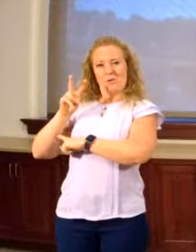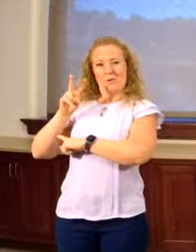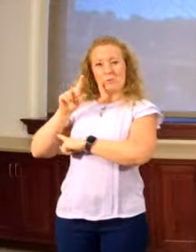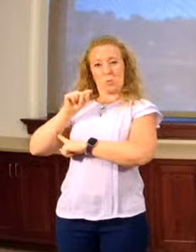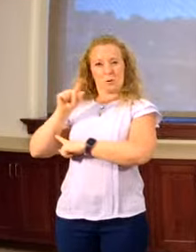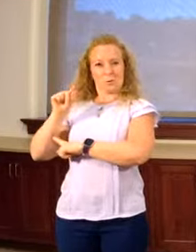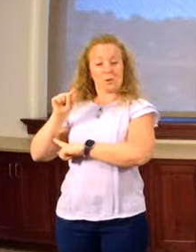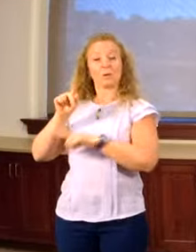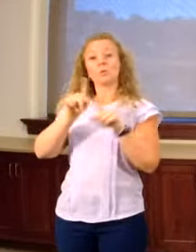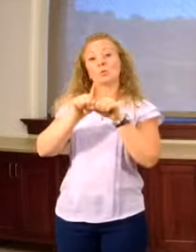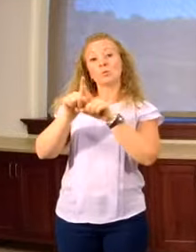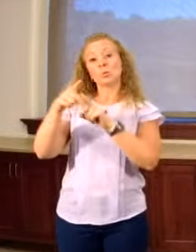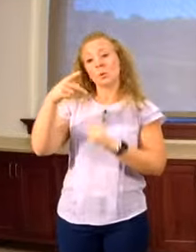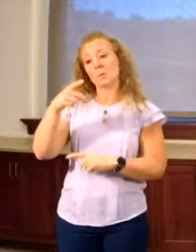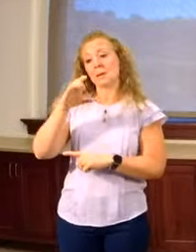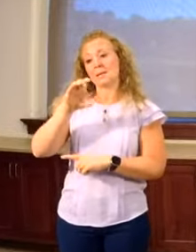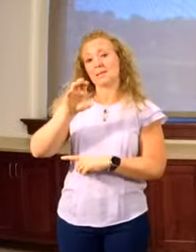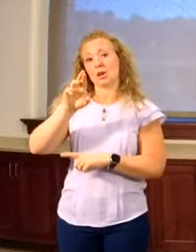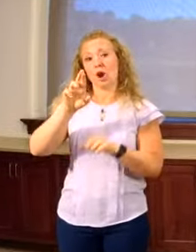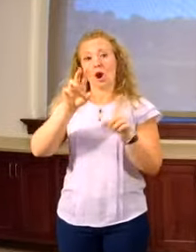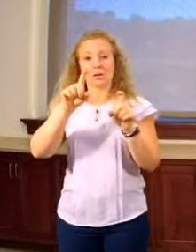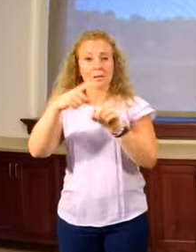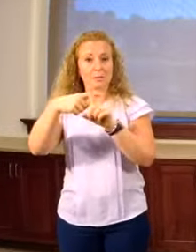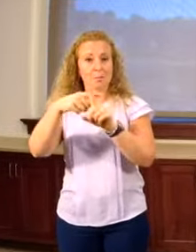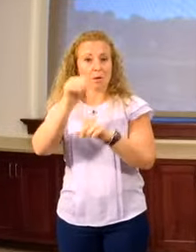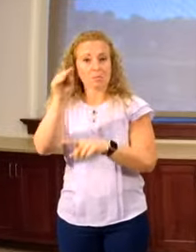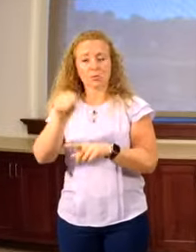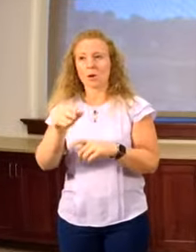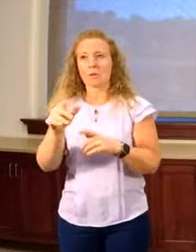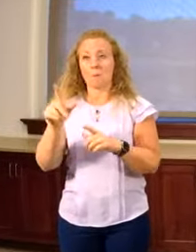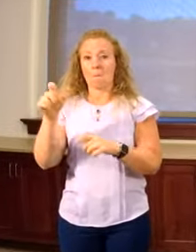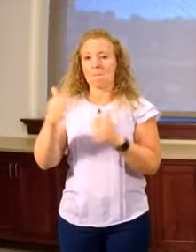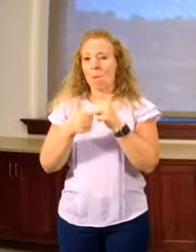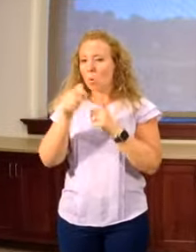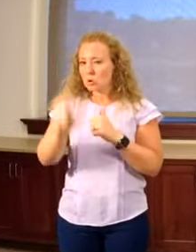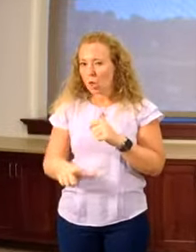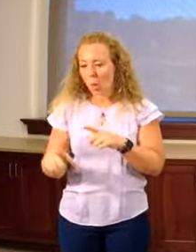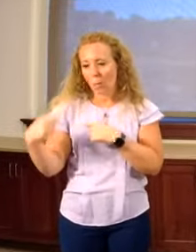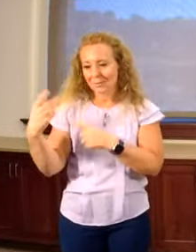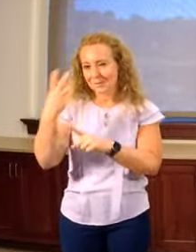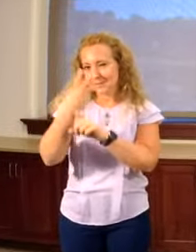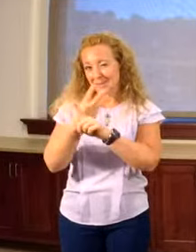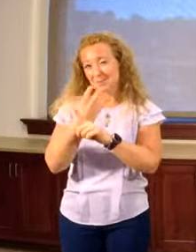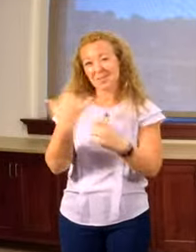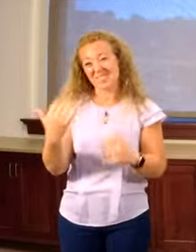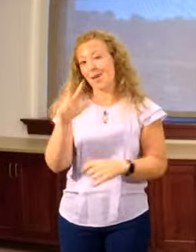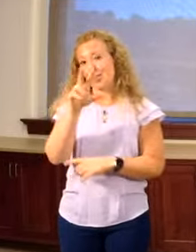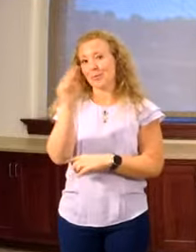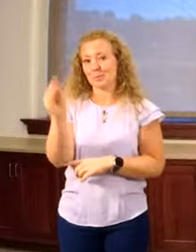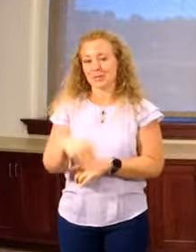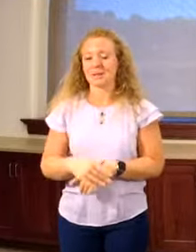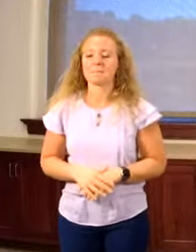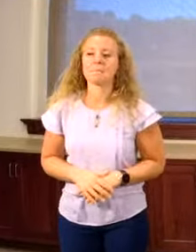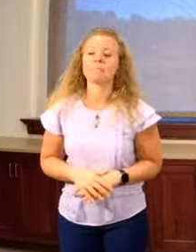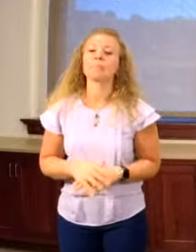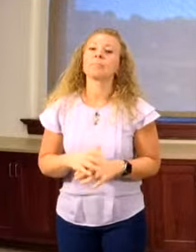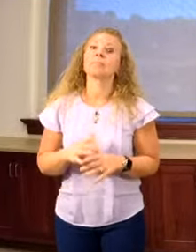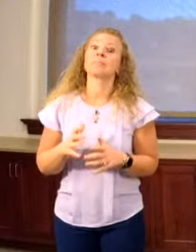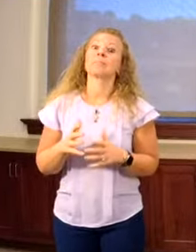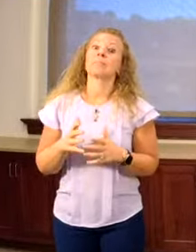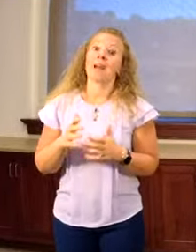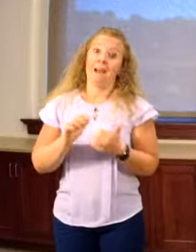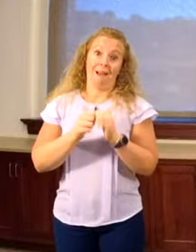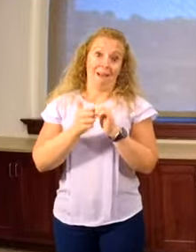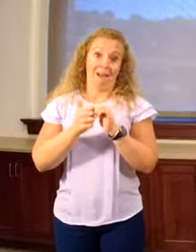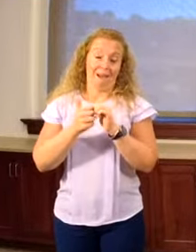and the PCR positivity rate is at its lowest point in more than 6 months at about 3%. Much of the credit